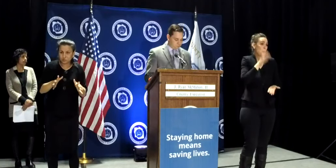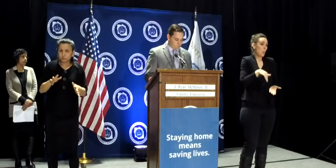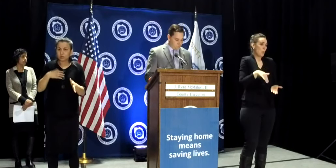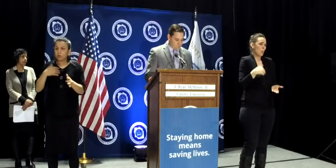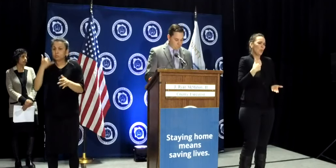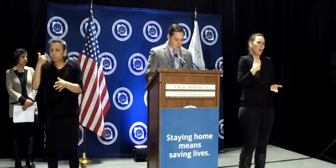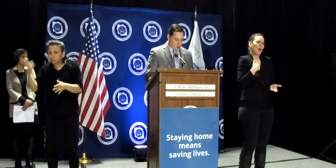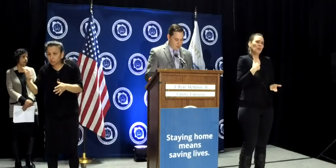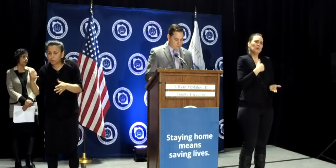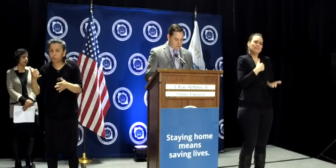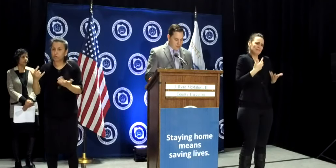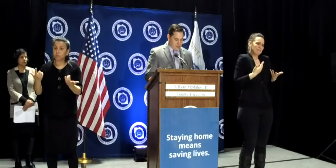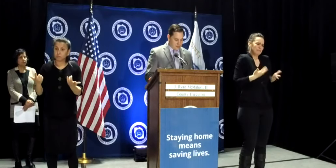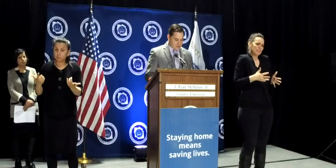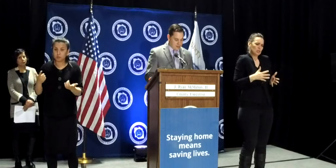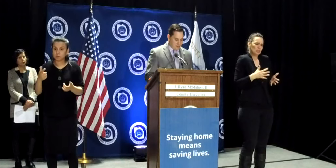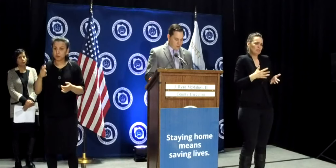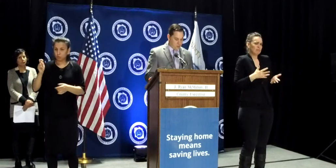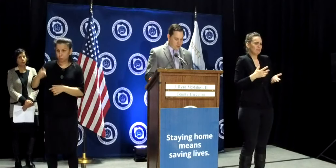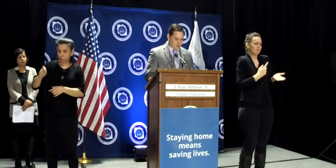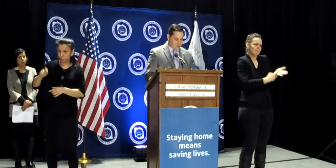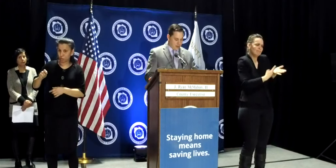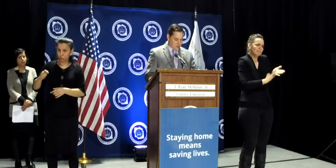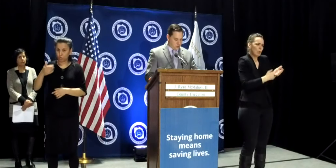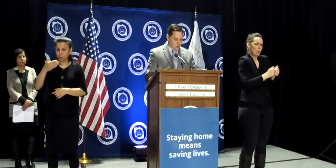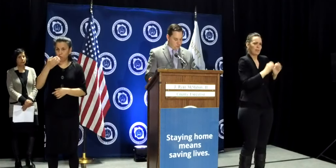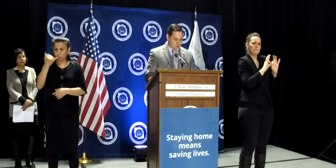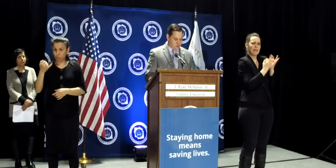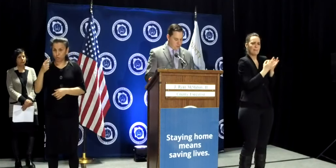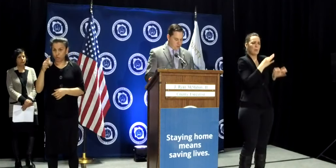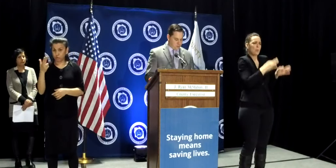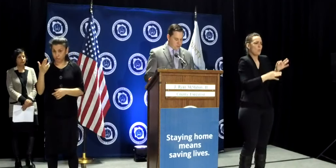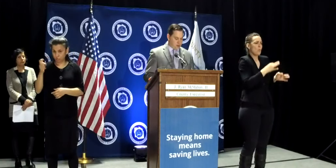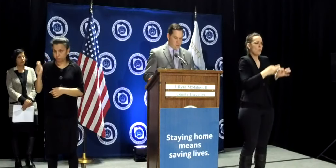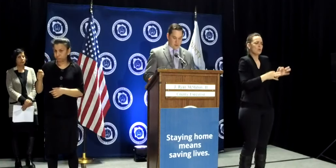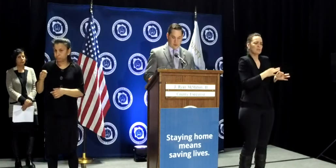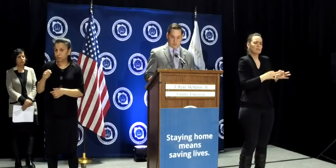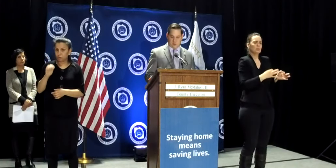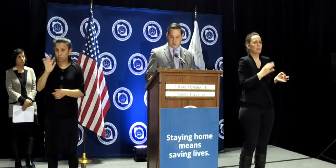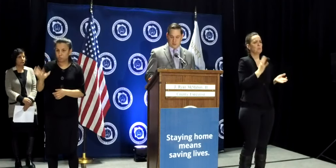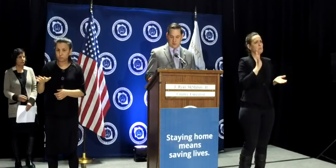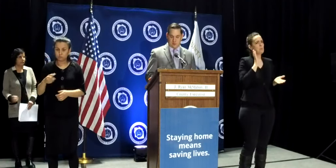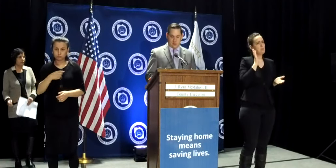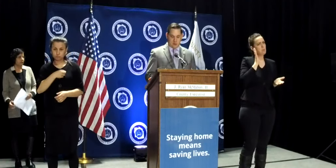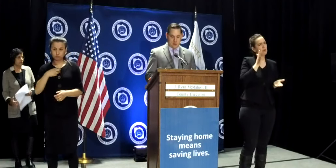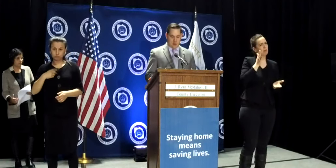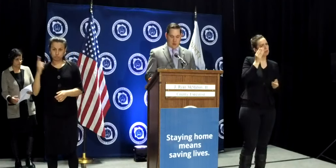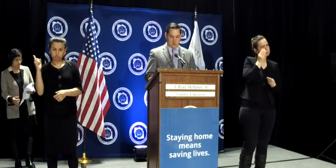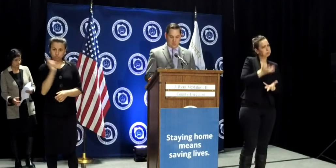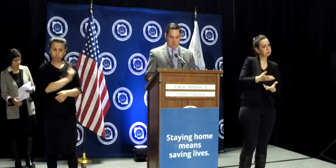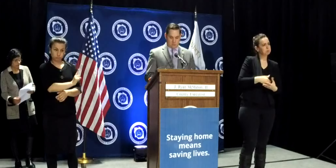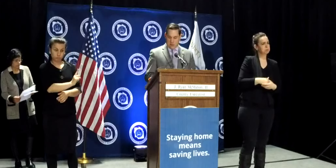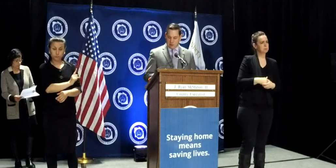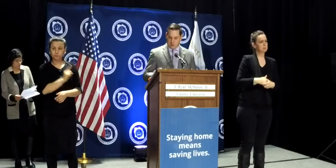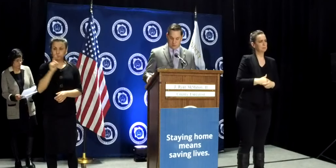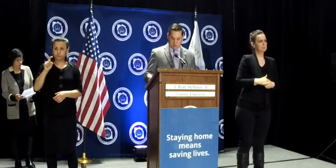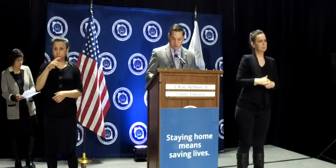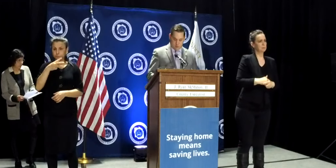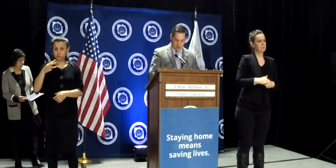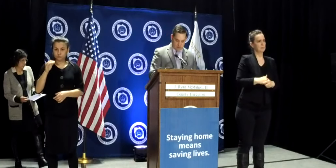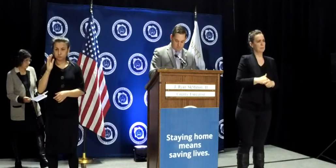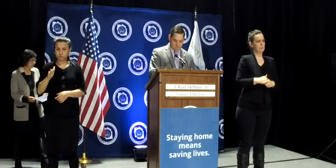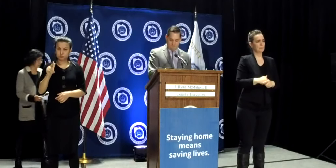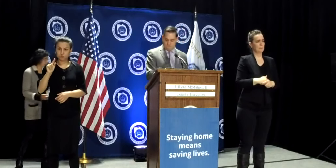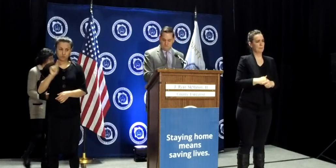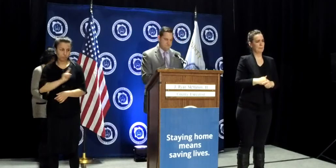situations. Saying that, at this time, I would like Dr. Gupta to come up and talk about a couple things. Doctor, why don't you